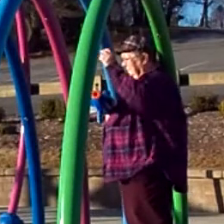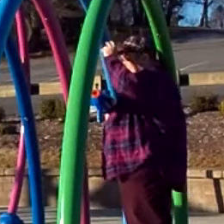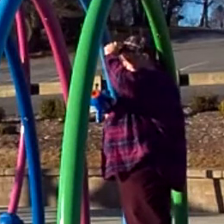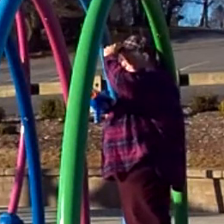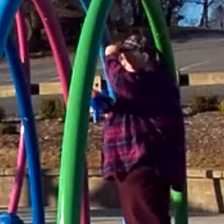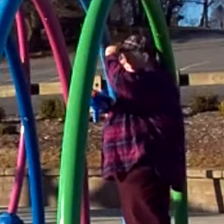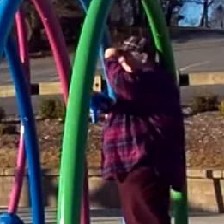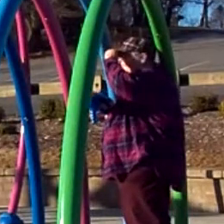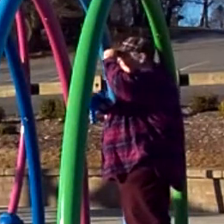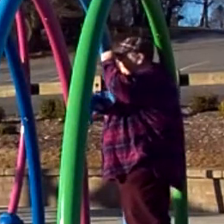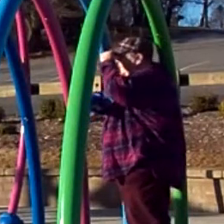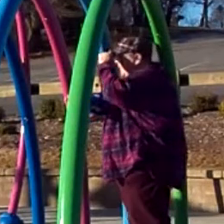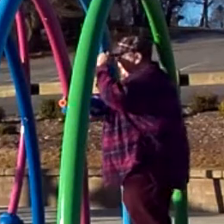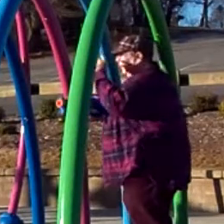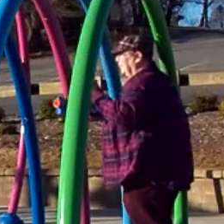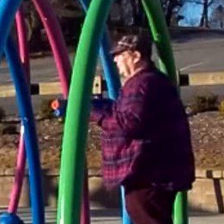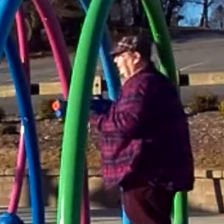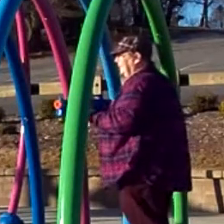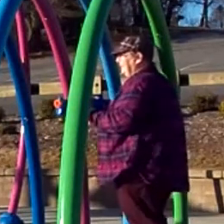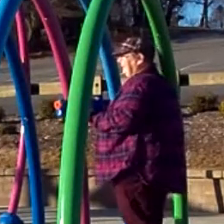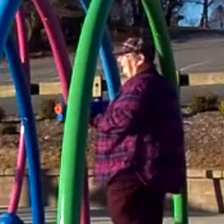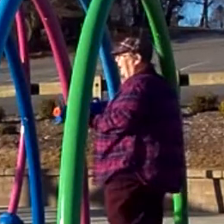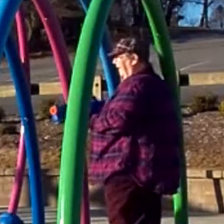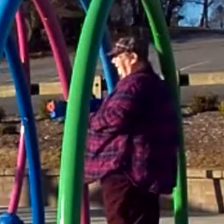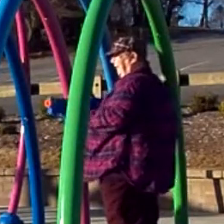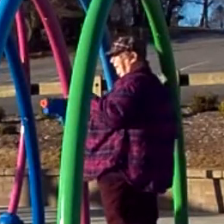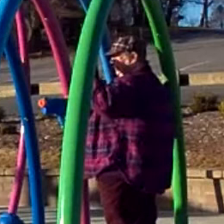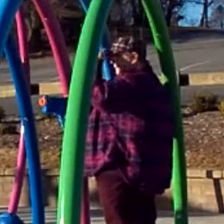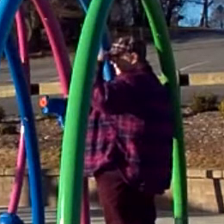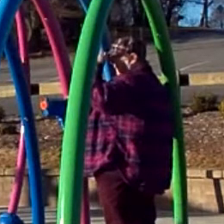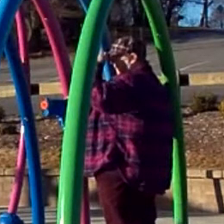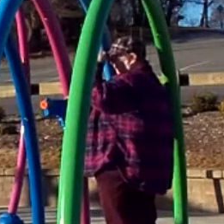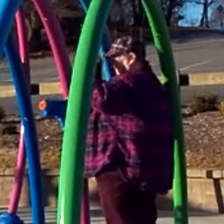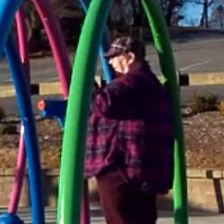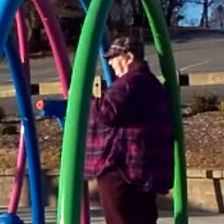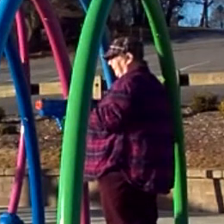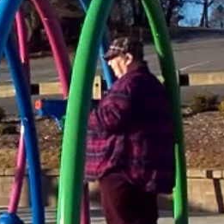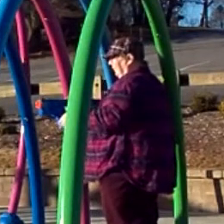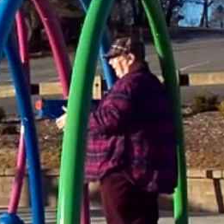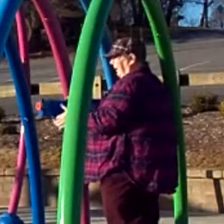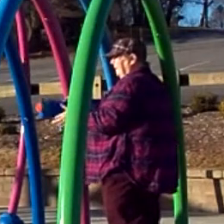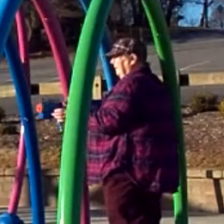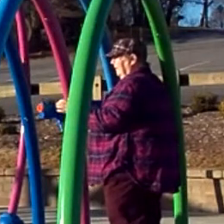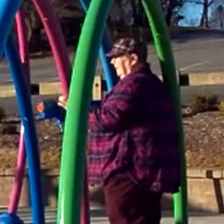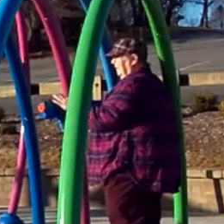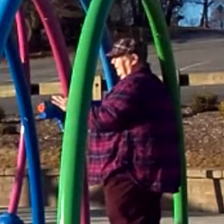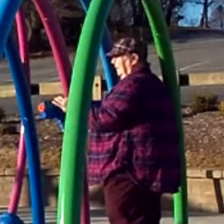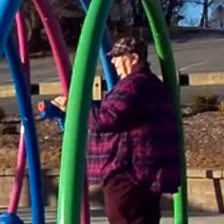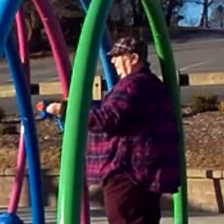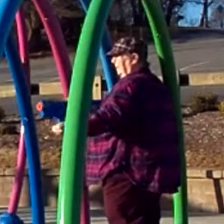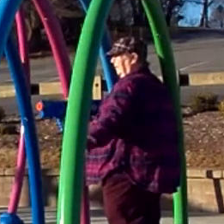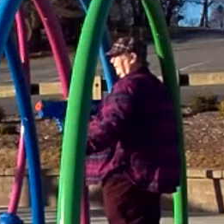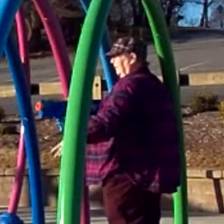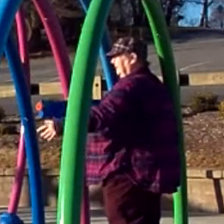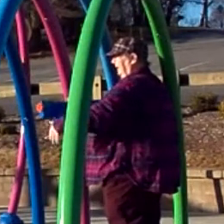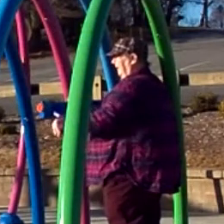They're an action shot. Ah, they help. Yeah. What's your hats do help.